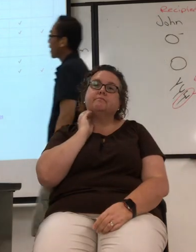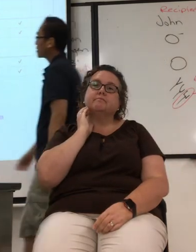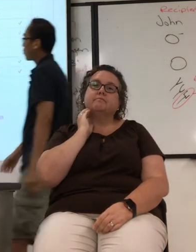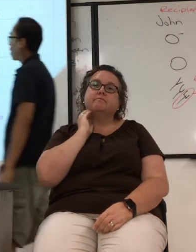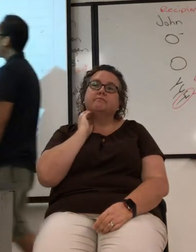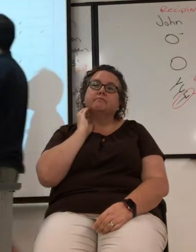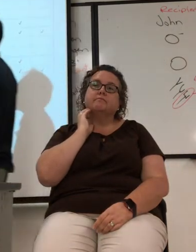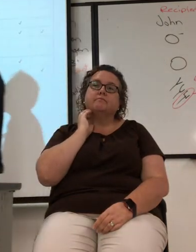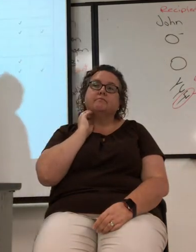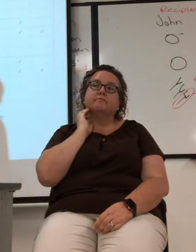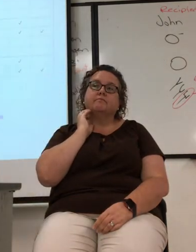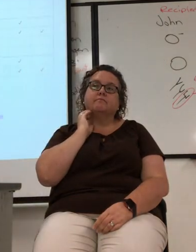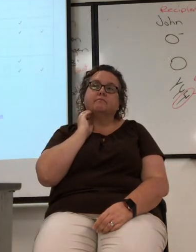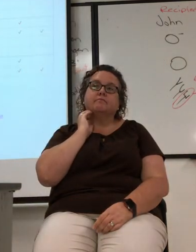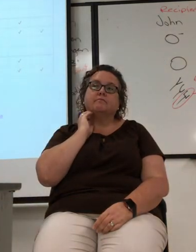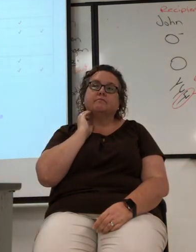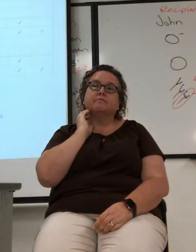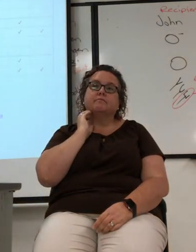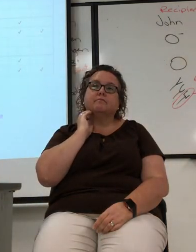that's why.